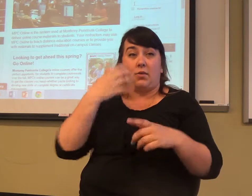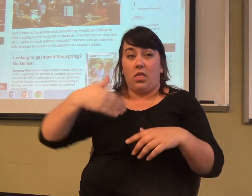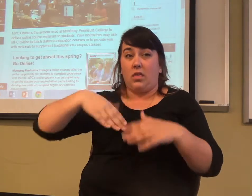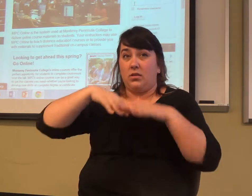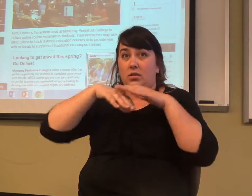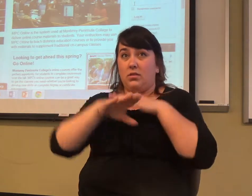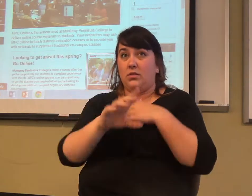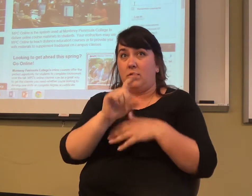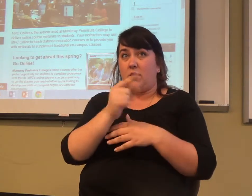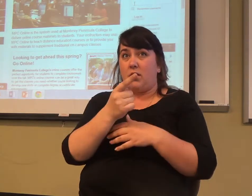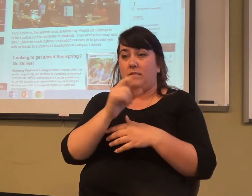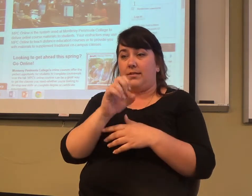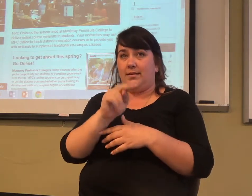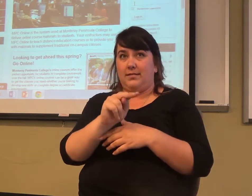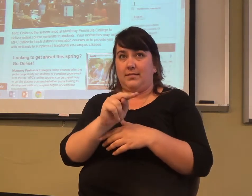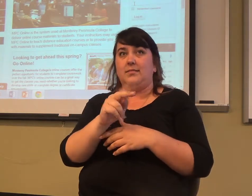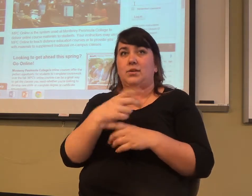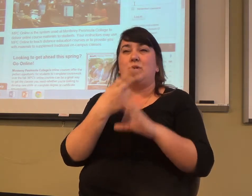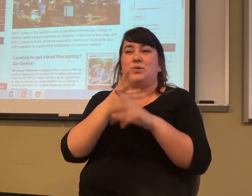change the password to something that's more meaningful to you.